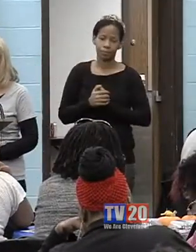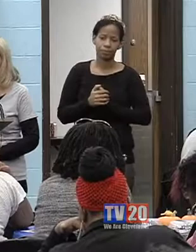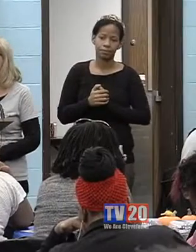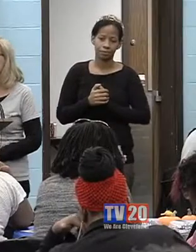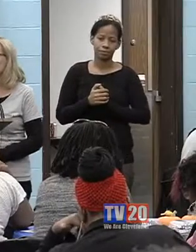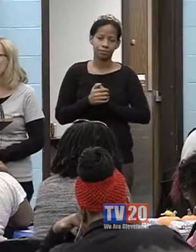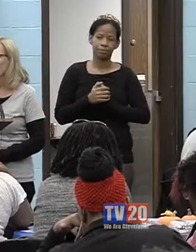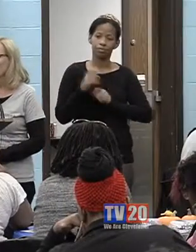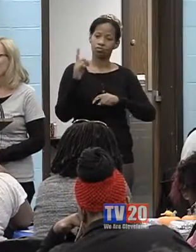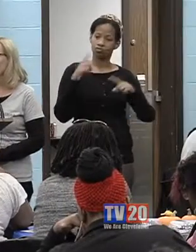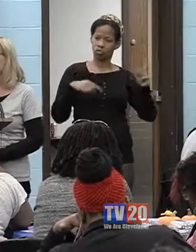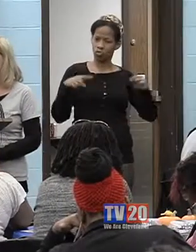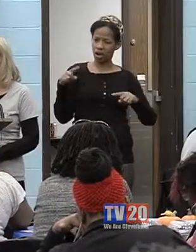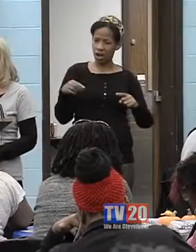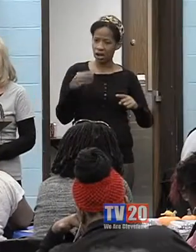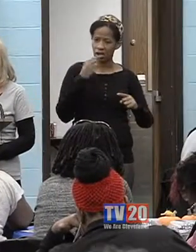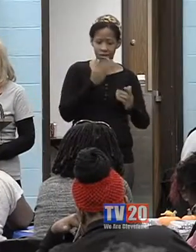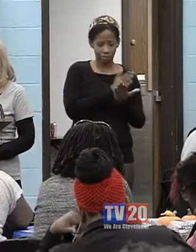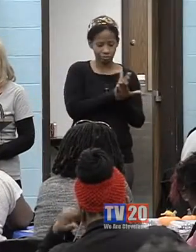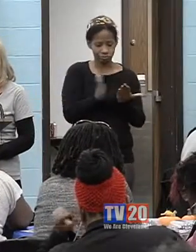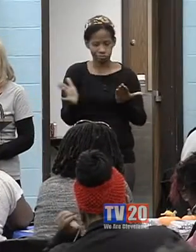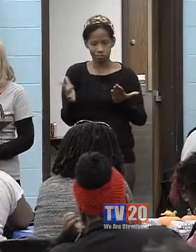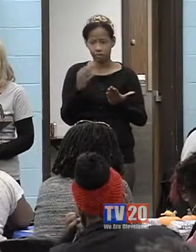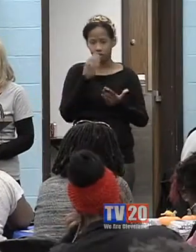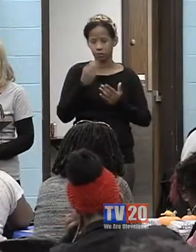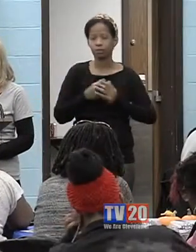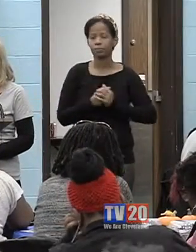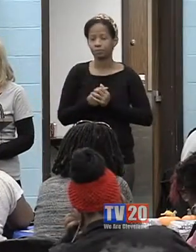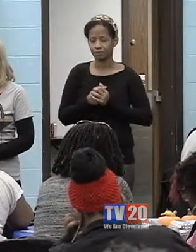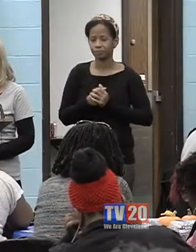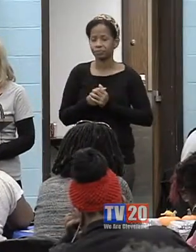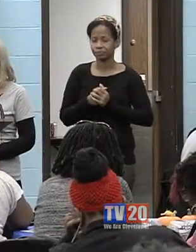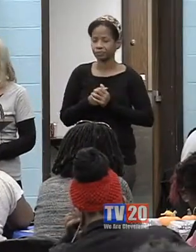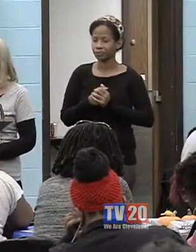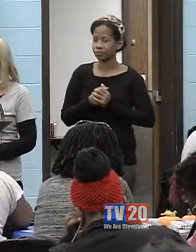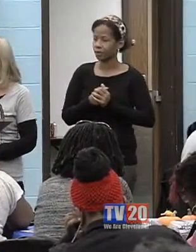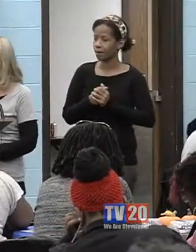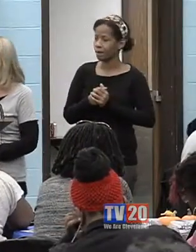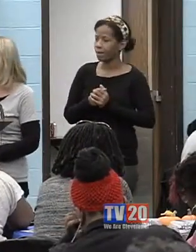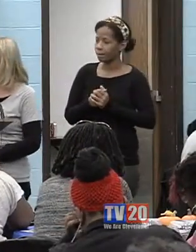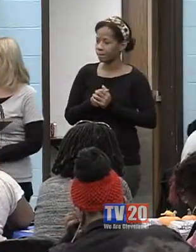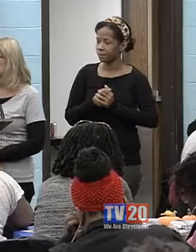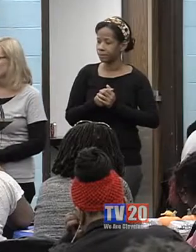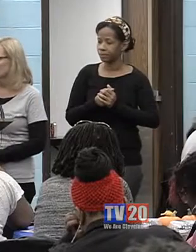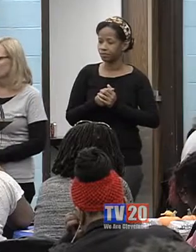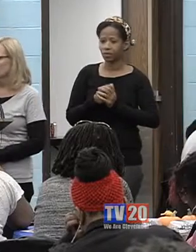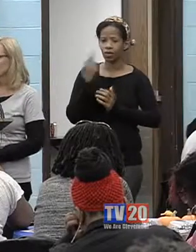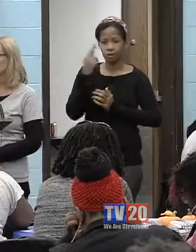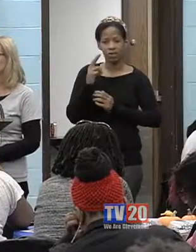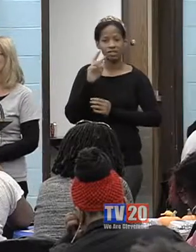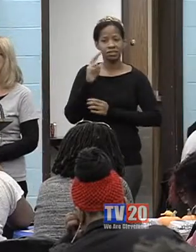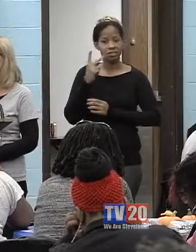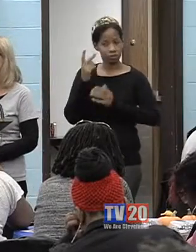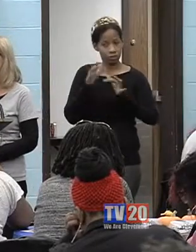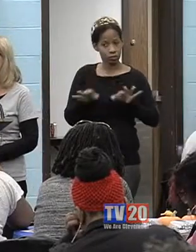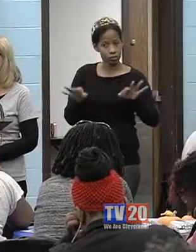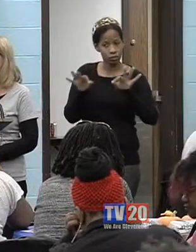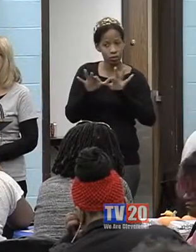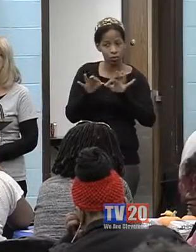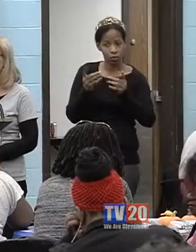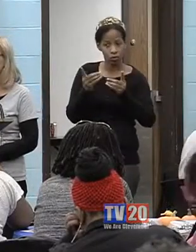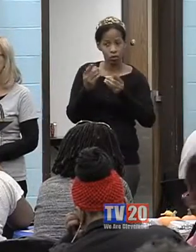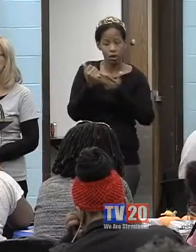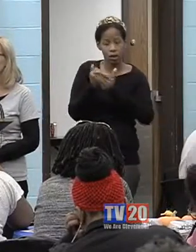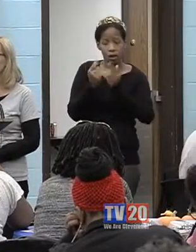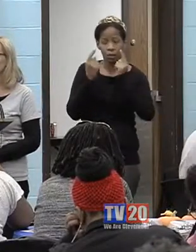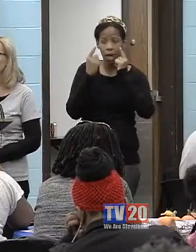has a variety of different information for you. But lutein and zeaxanthin are important because they do